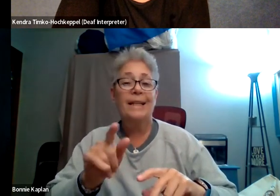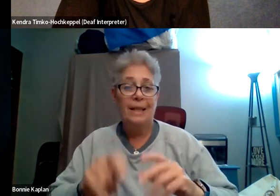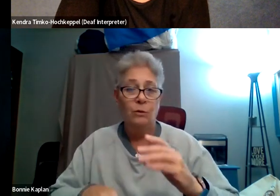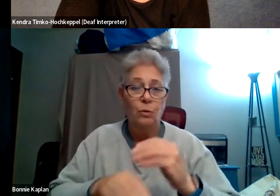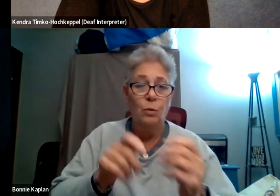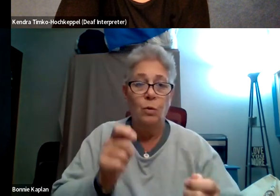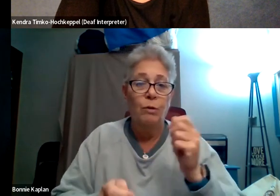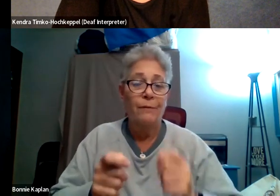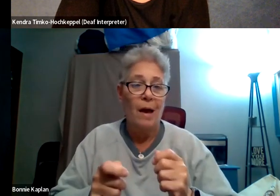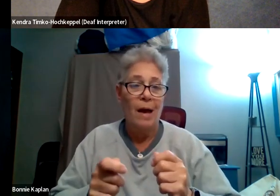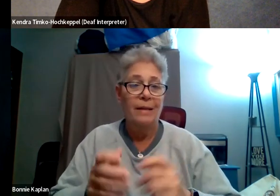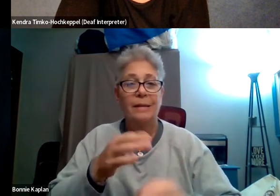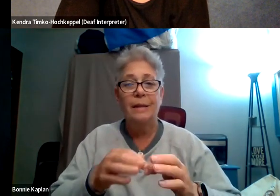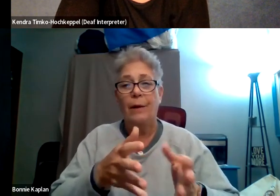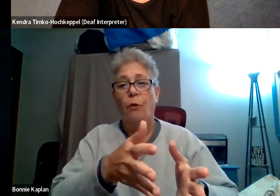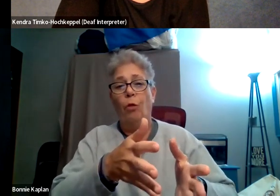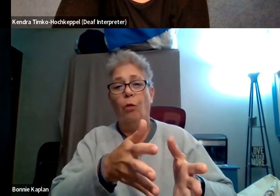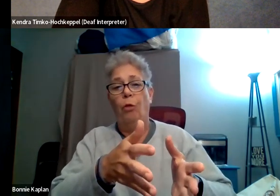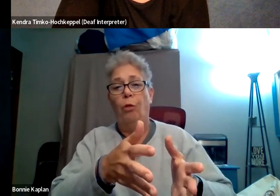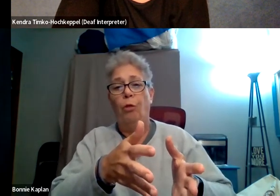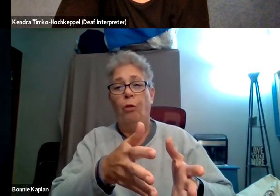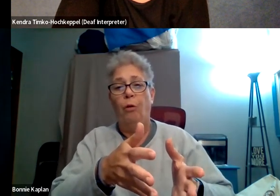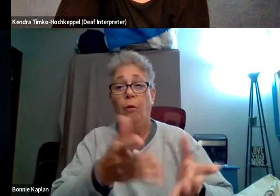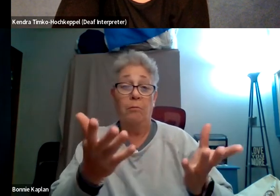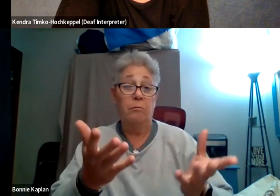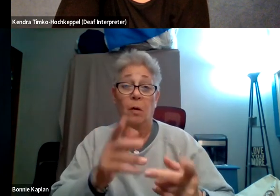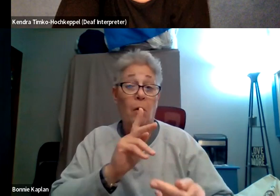these things and say, we need to add a revision to this instead of just leaving it.